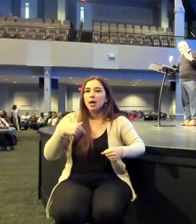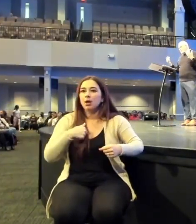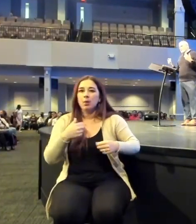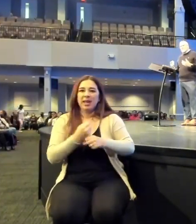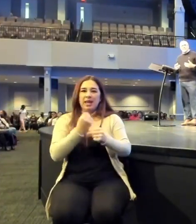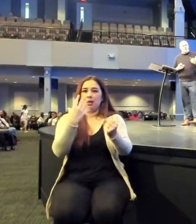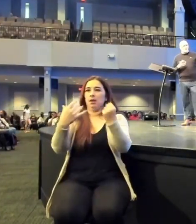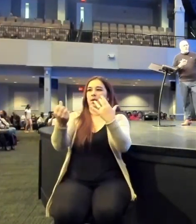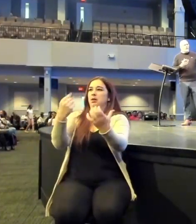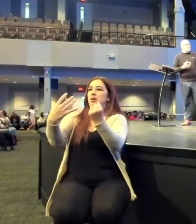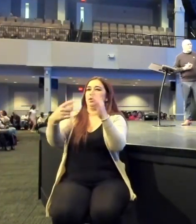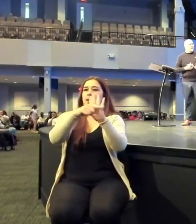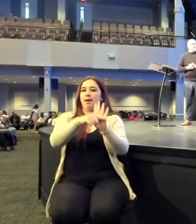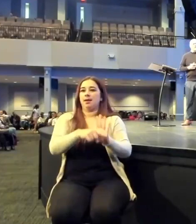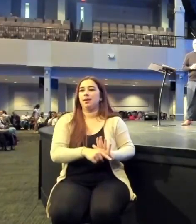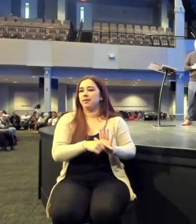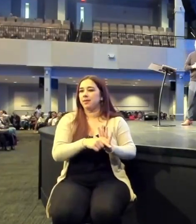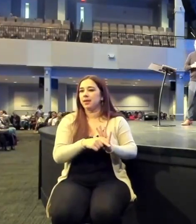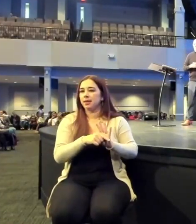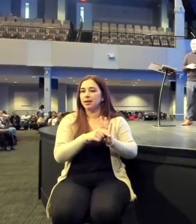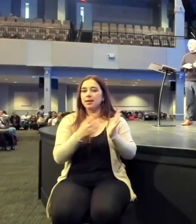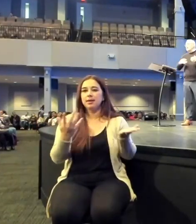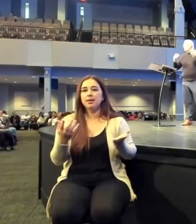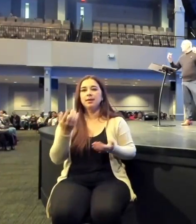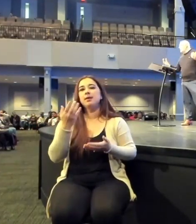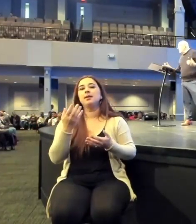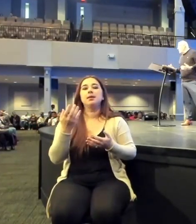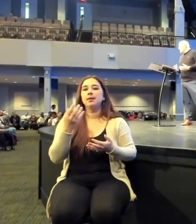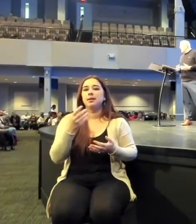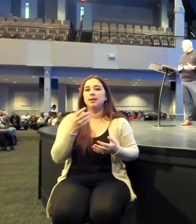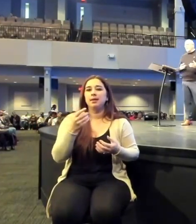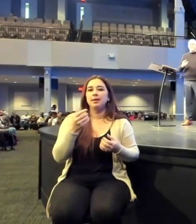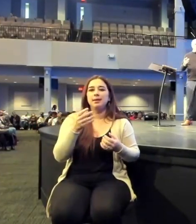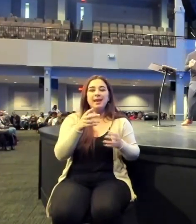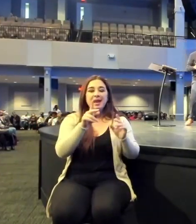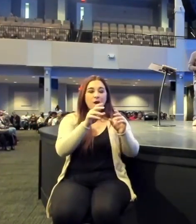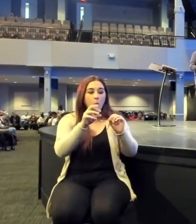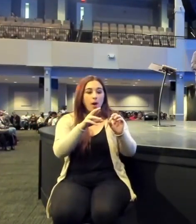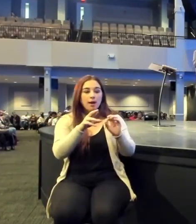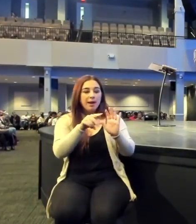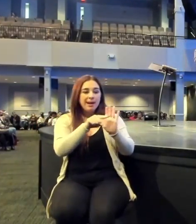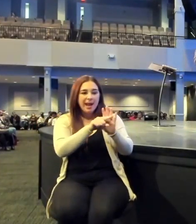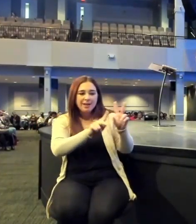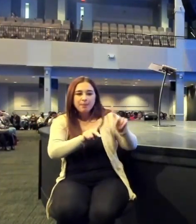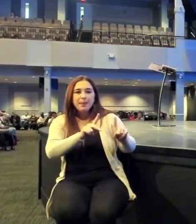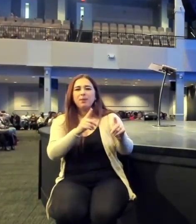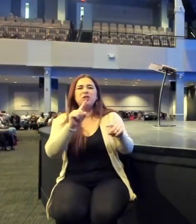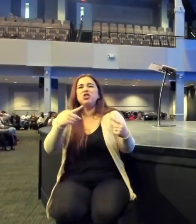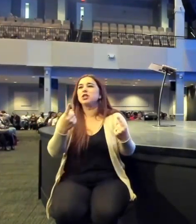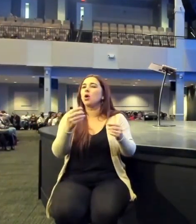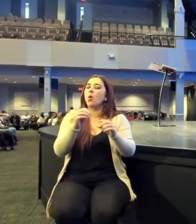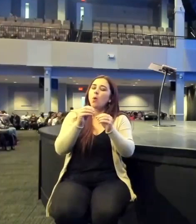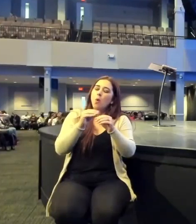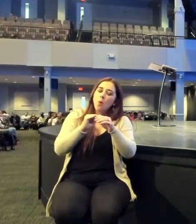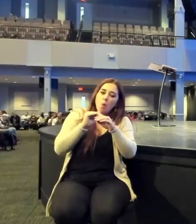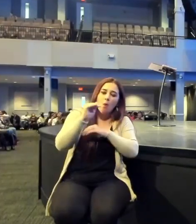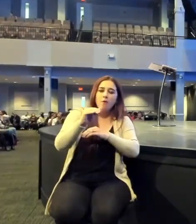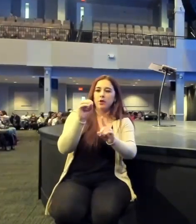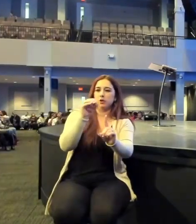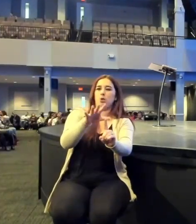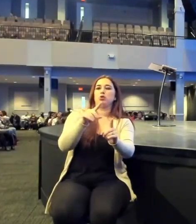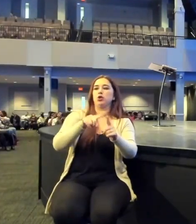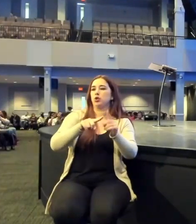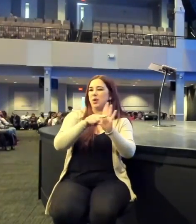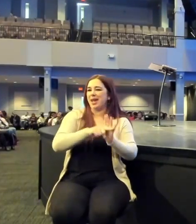this negativity. And there are other ways that if you get maybe a negative people in your life, whatever it might be, but there's this overexposure to